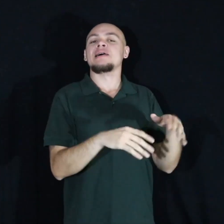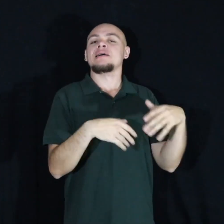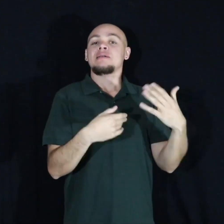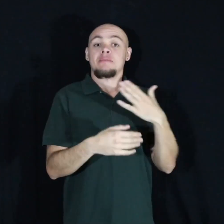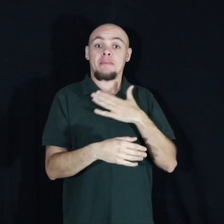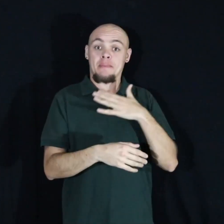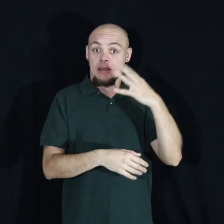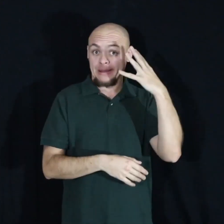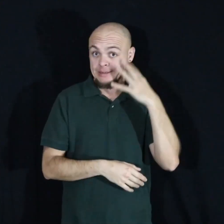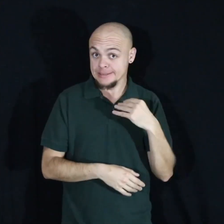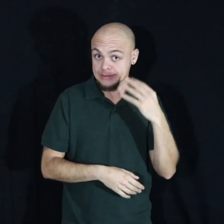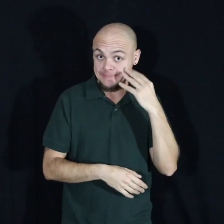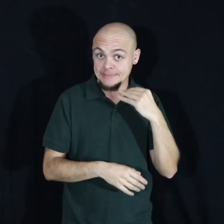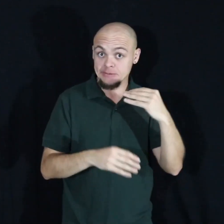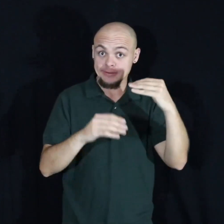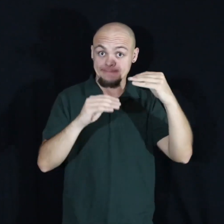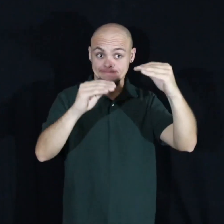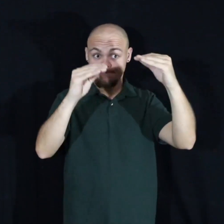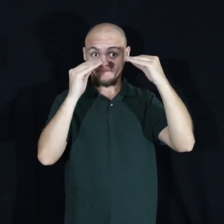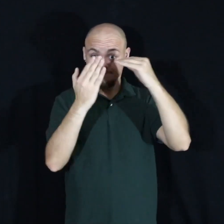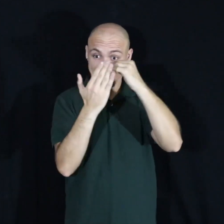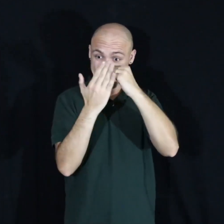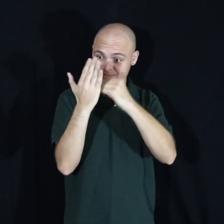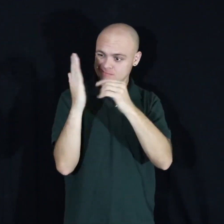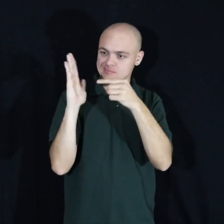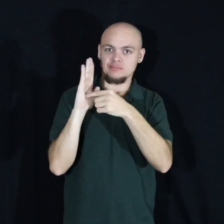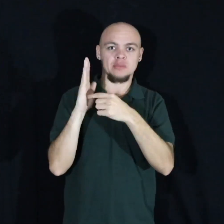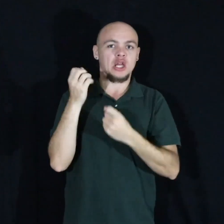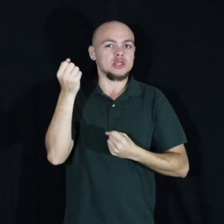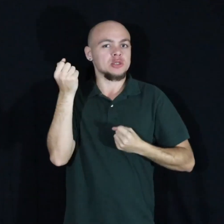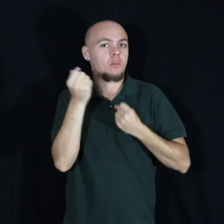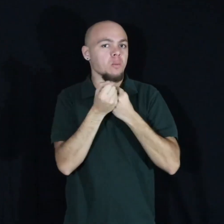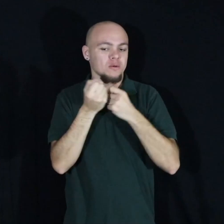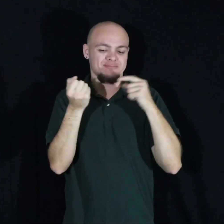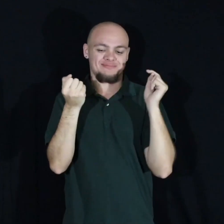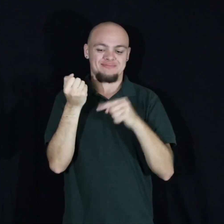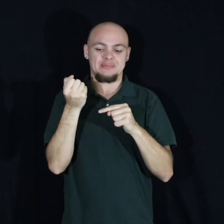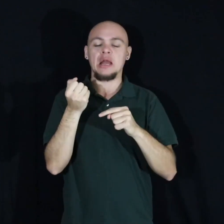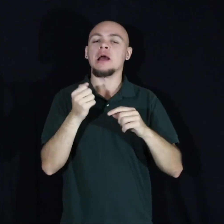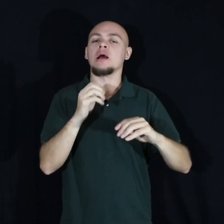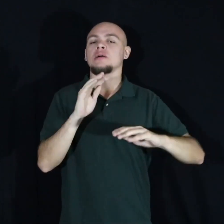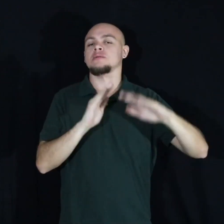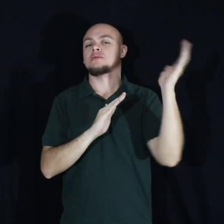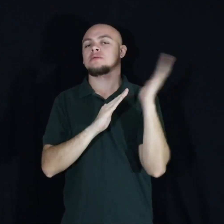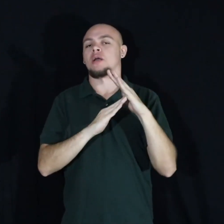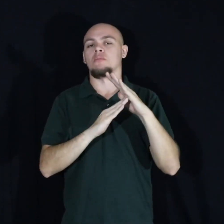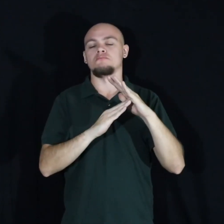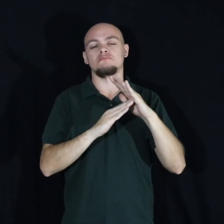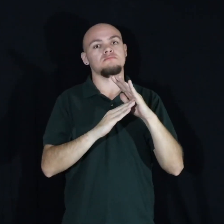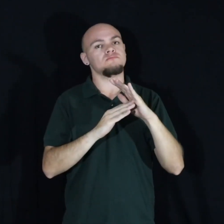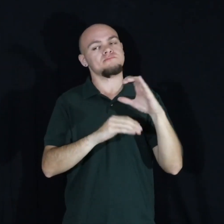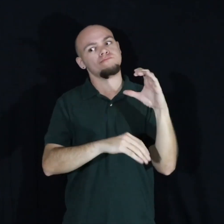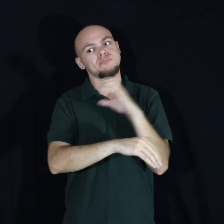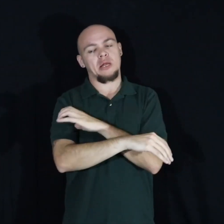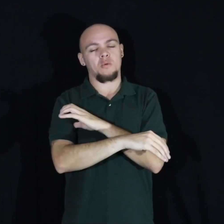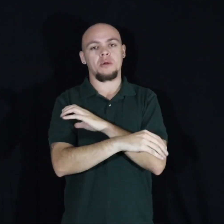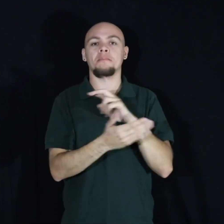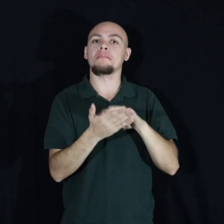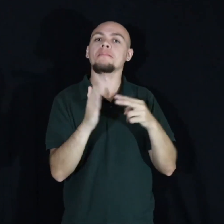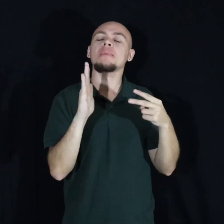My experience taught me that support is the most powerful form of currency on this planet. It